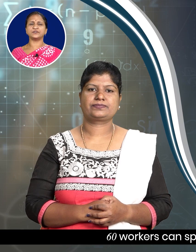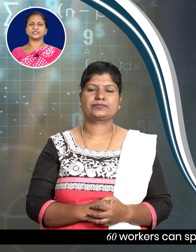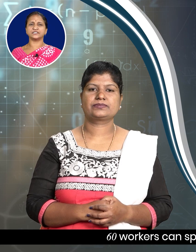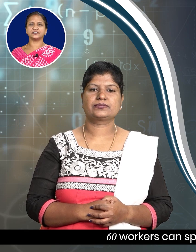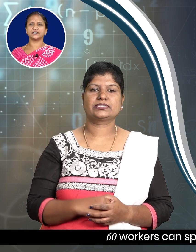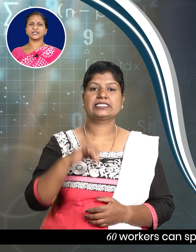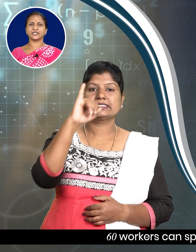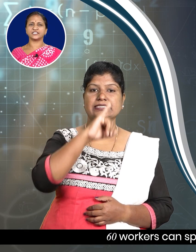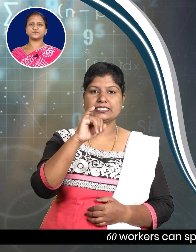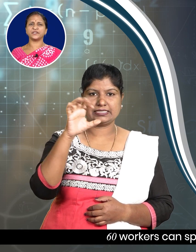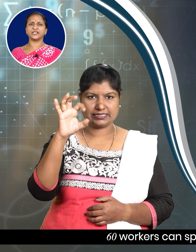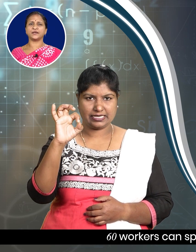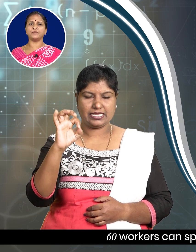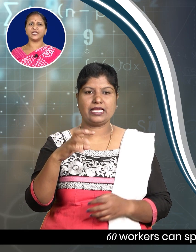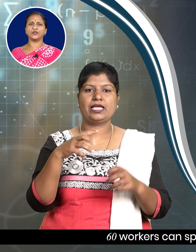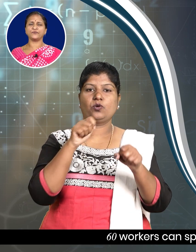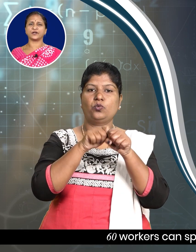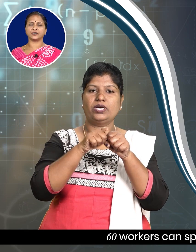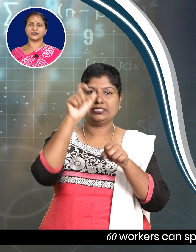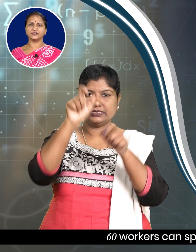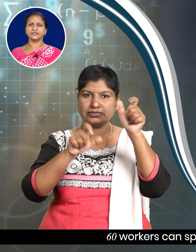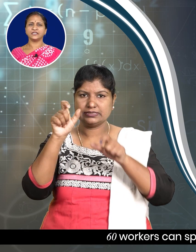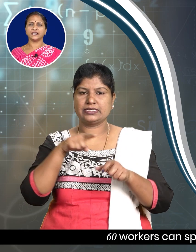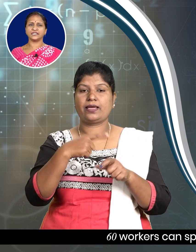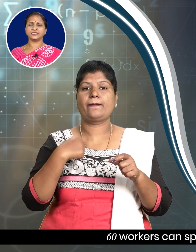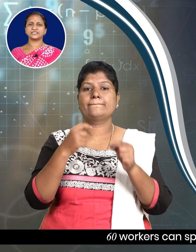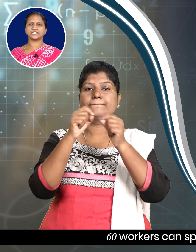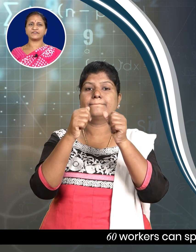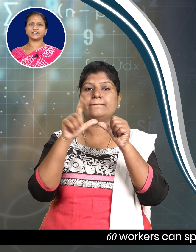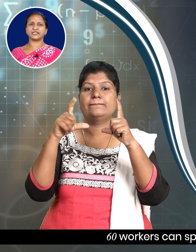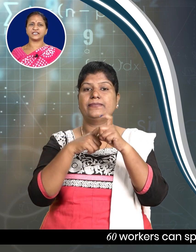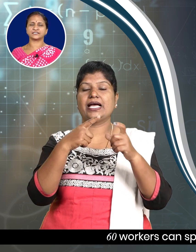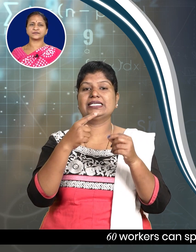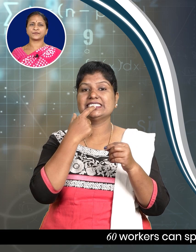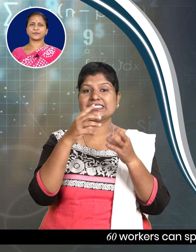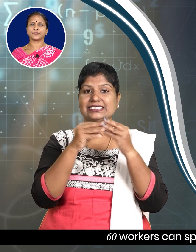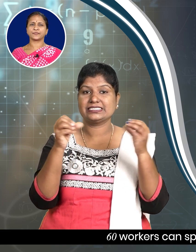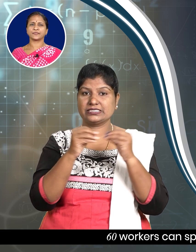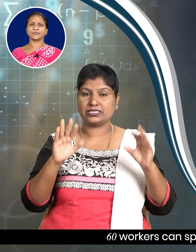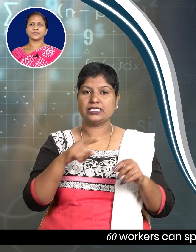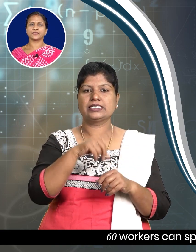60 workers can spin a bale of cotton in 7 days.